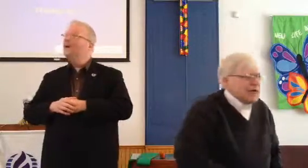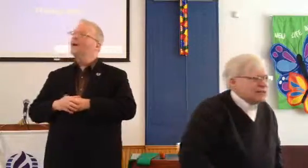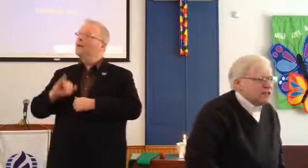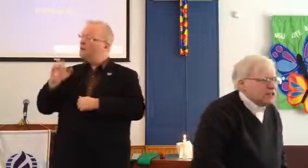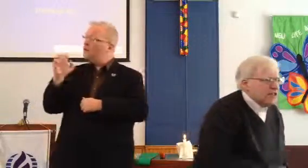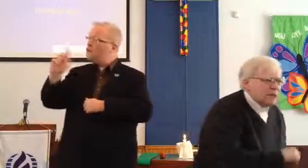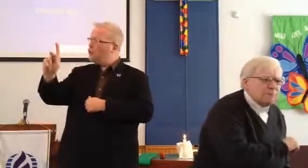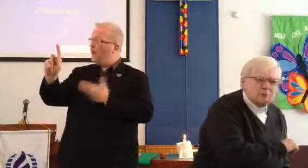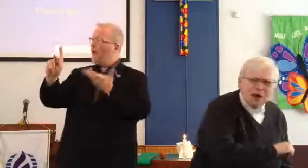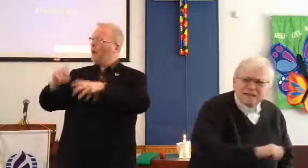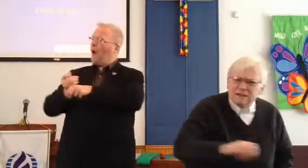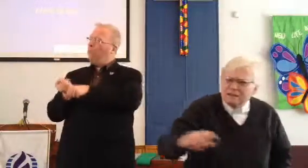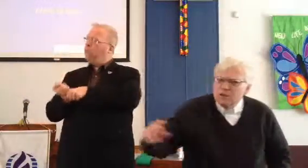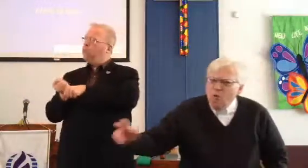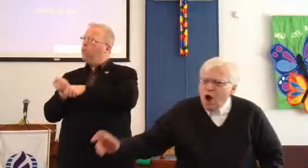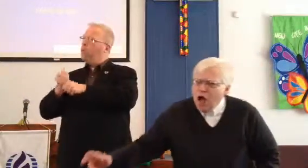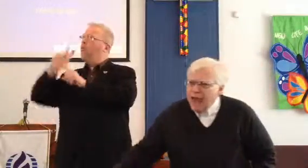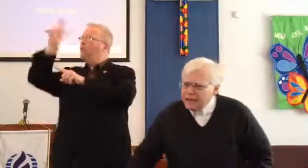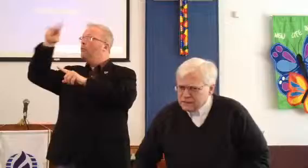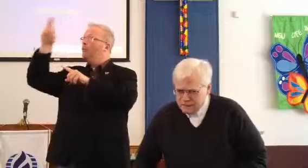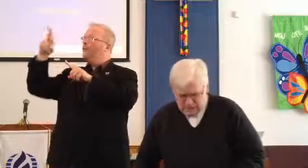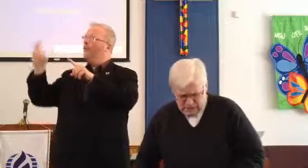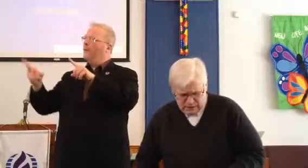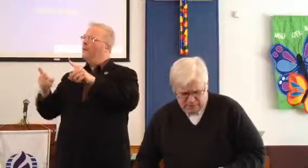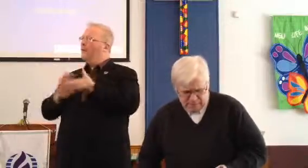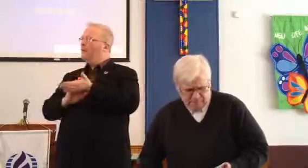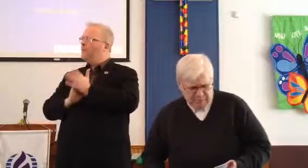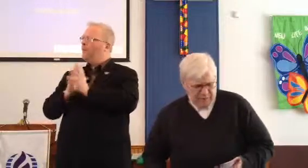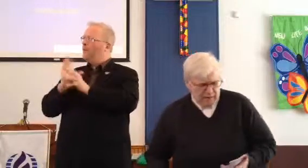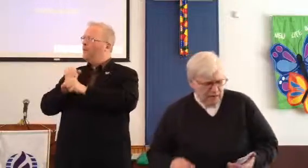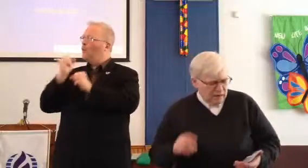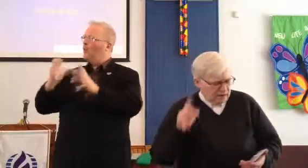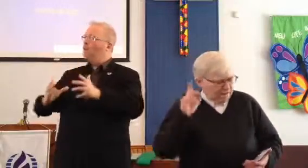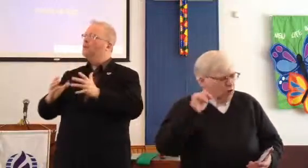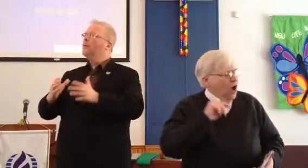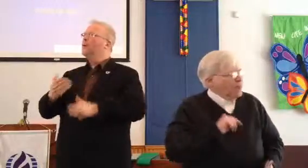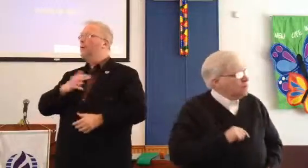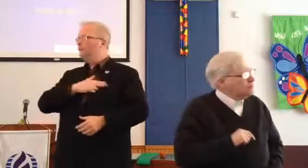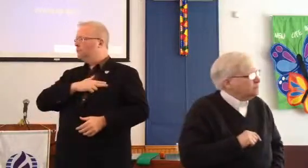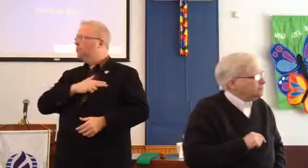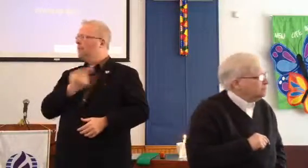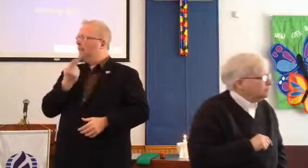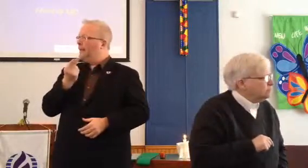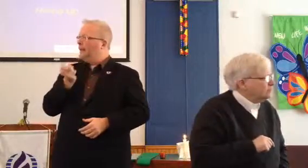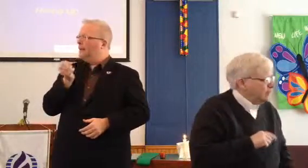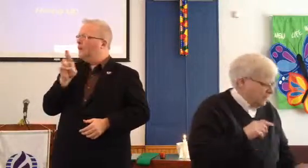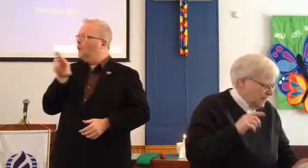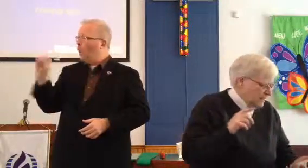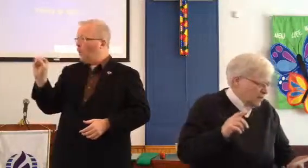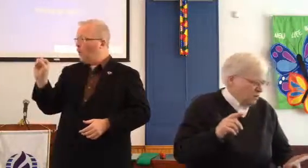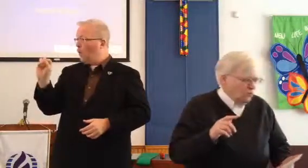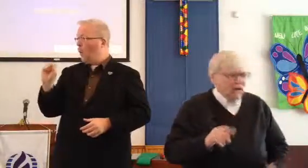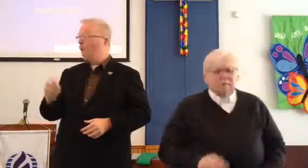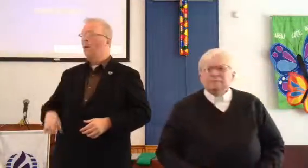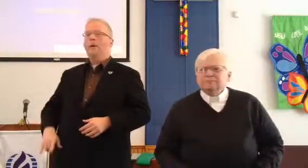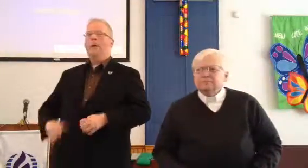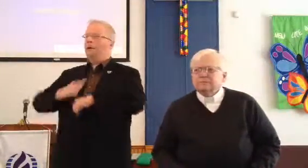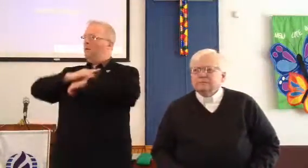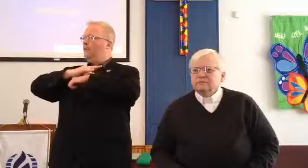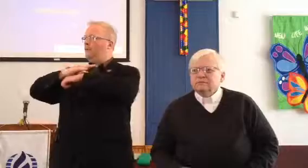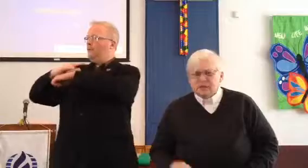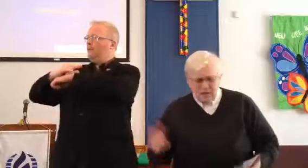Jean-Luc remains impressively wise, if flawed. And Neo,